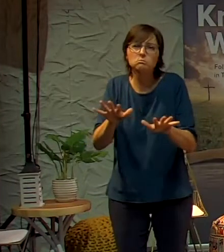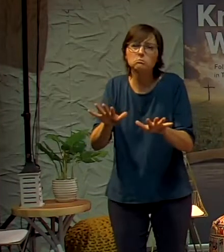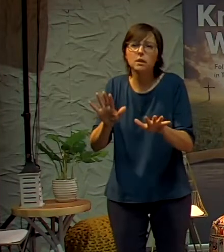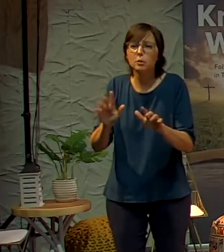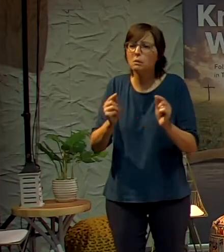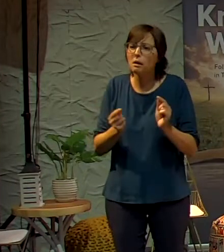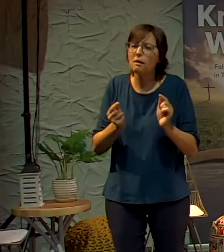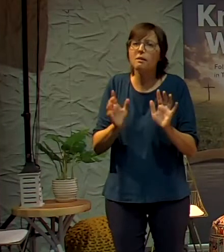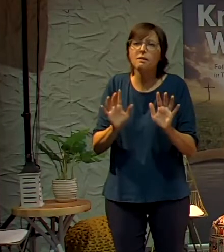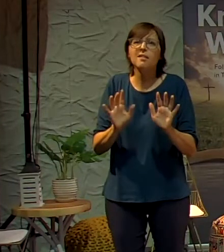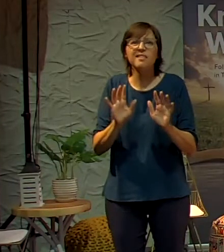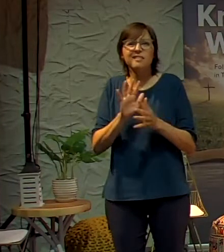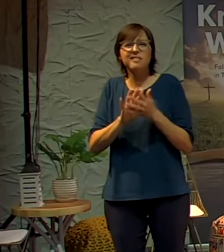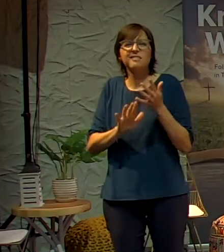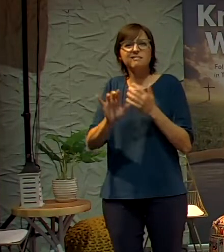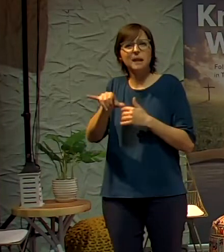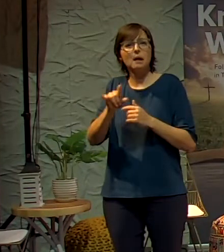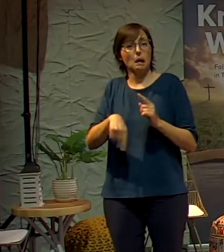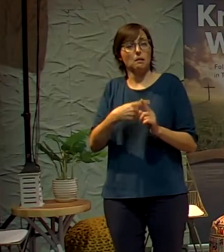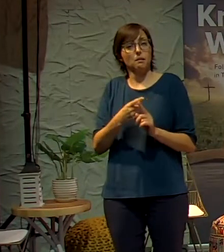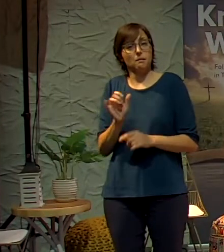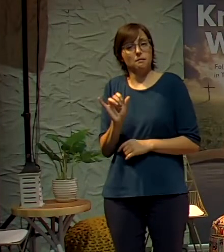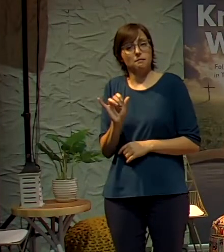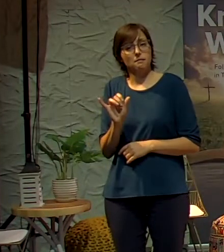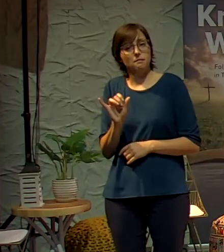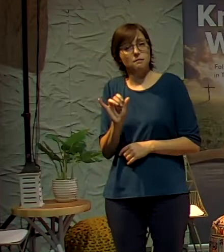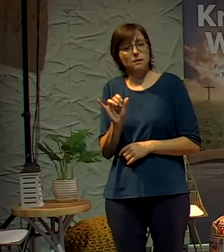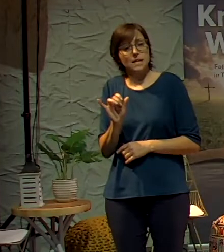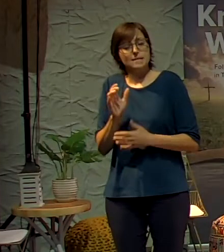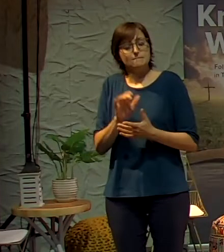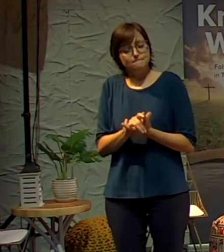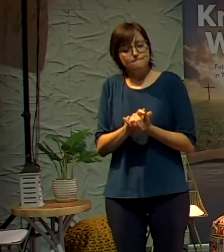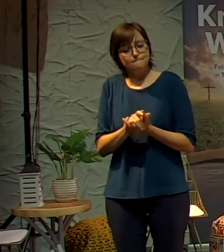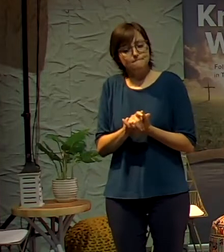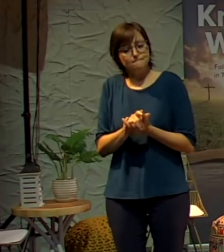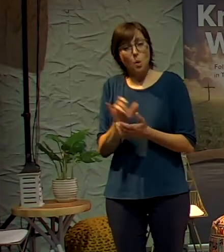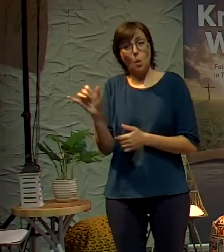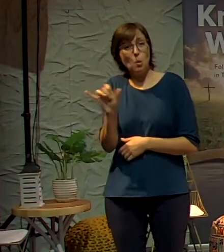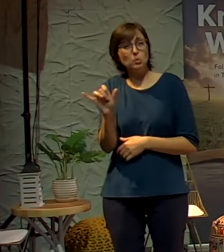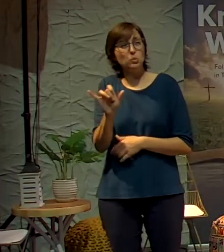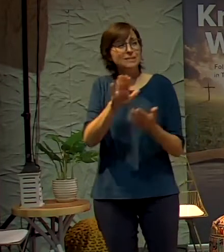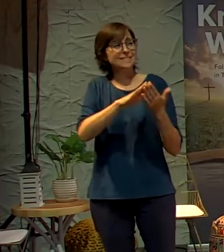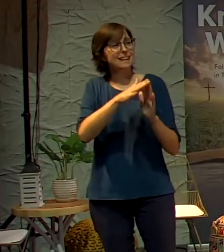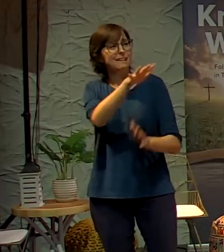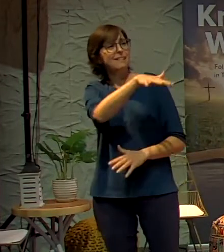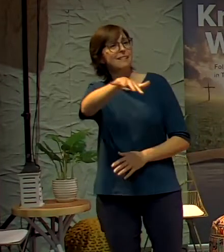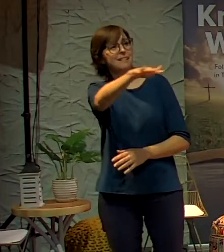all of those things. But then a big part of me was like, there's a city full of hurting